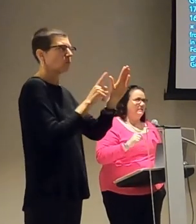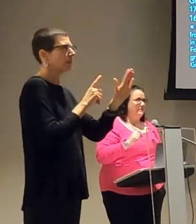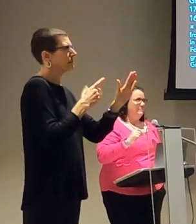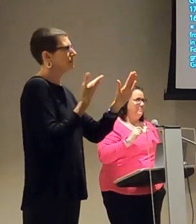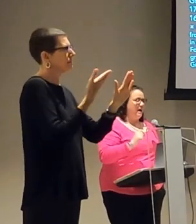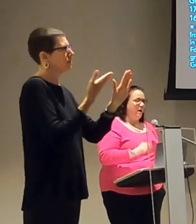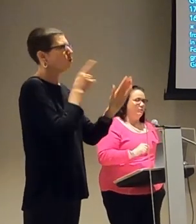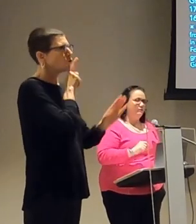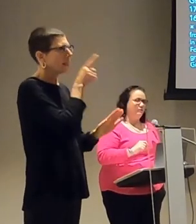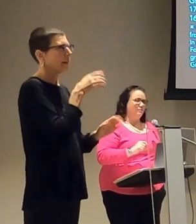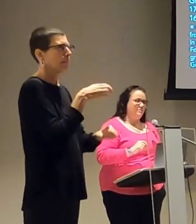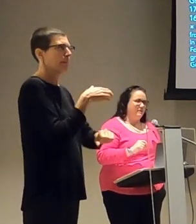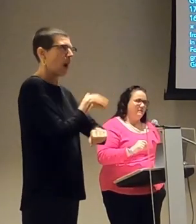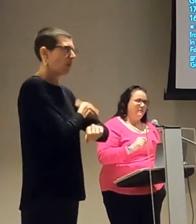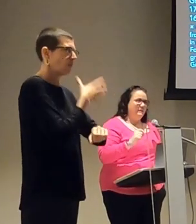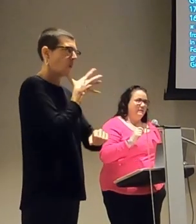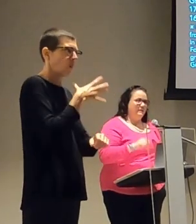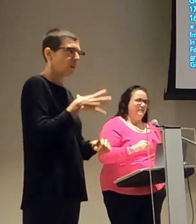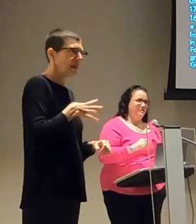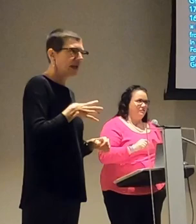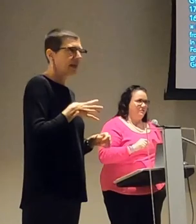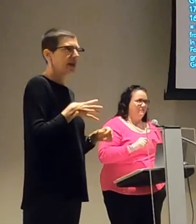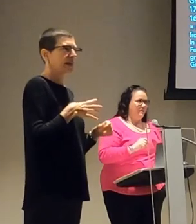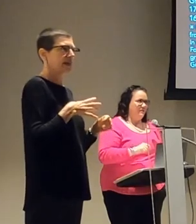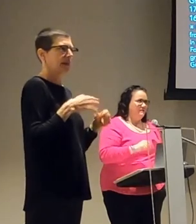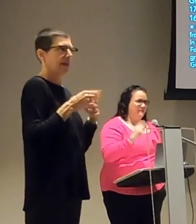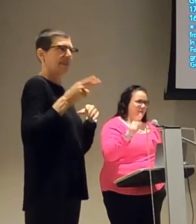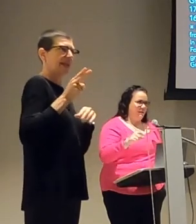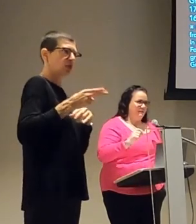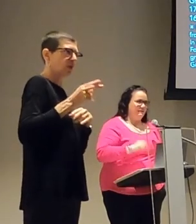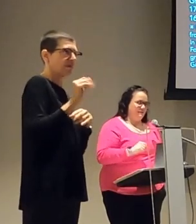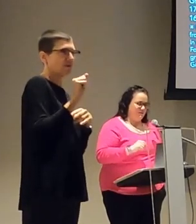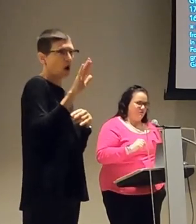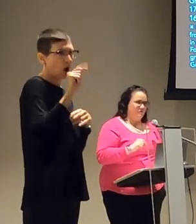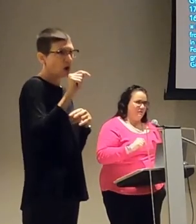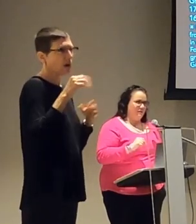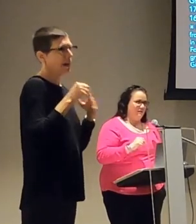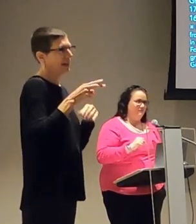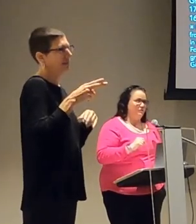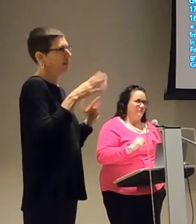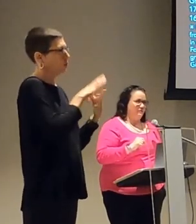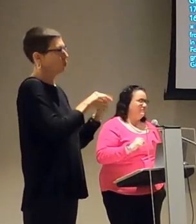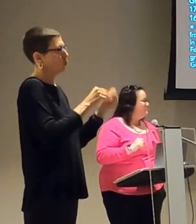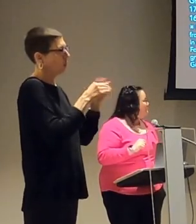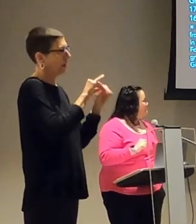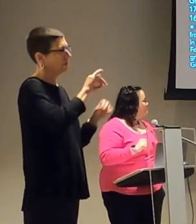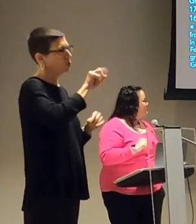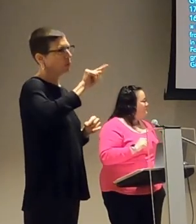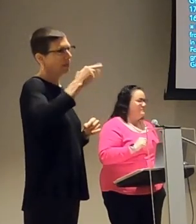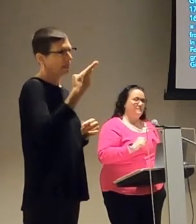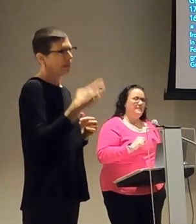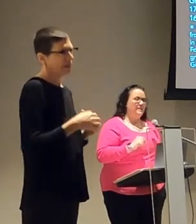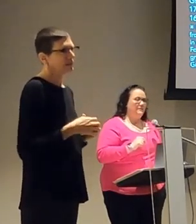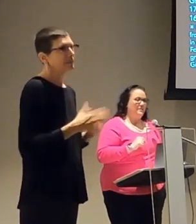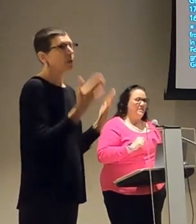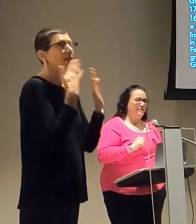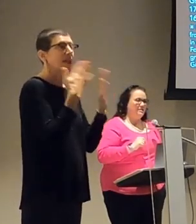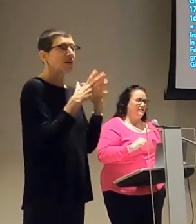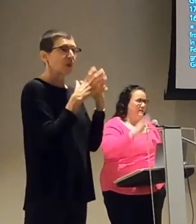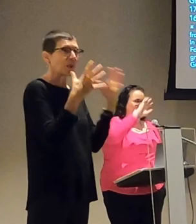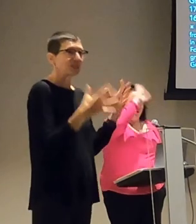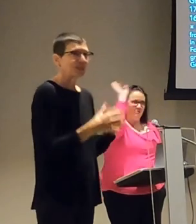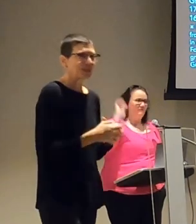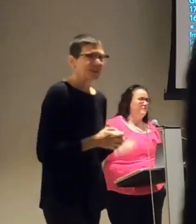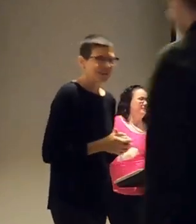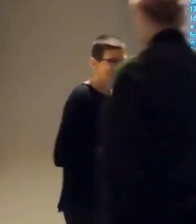really powerful woman in the history of art and in the story of Judith. So thank you very